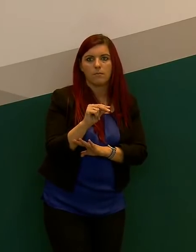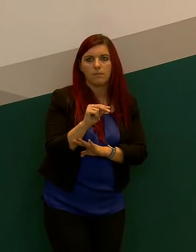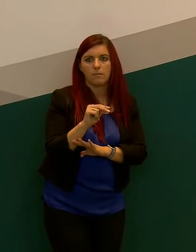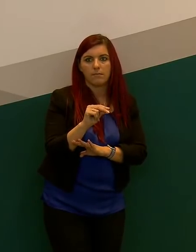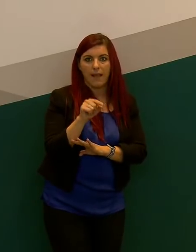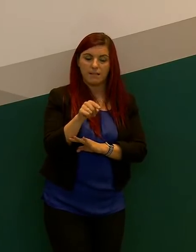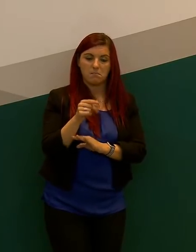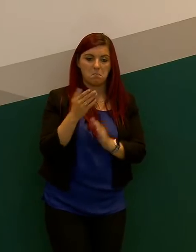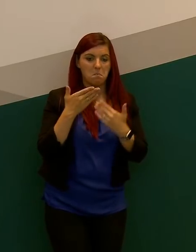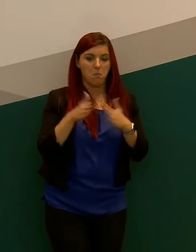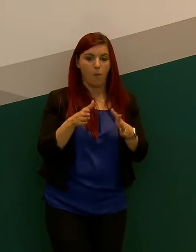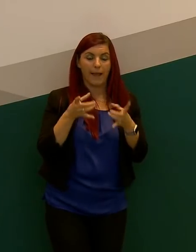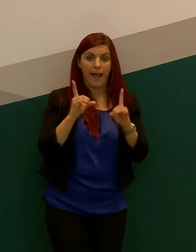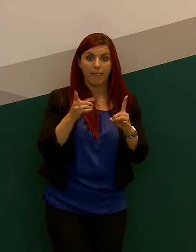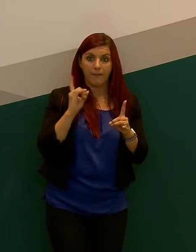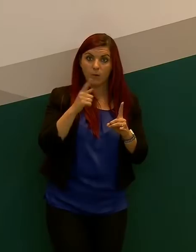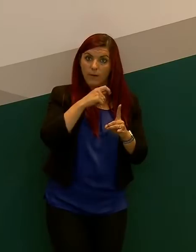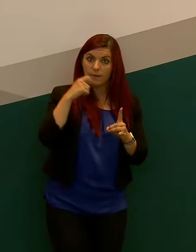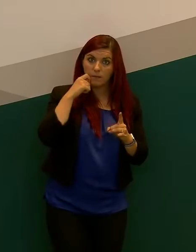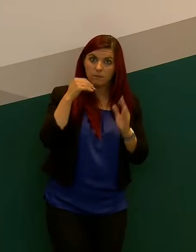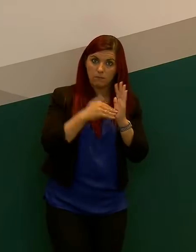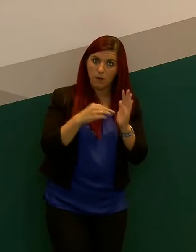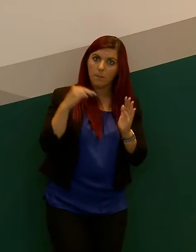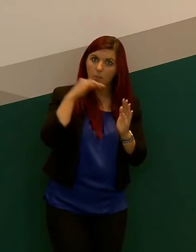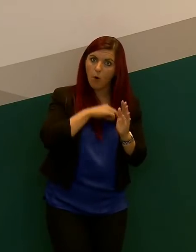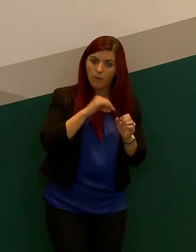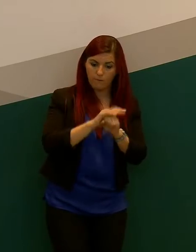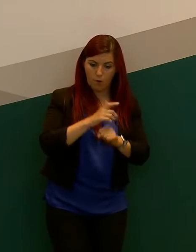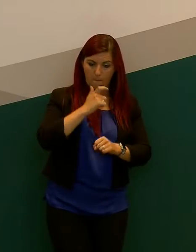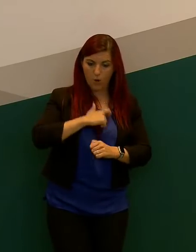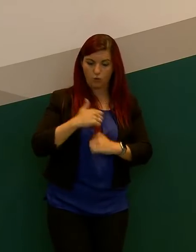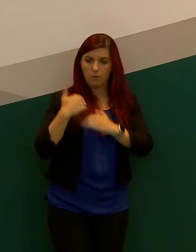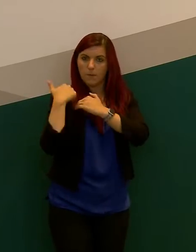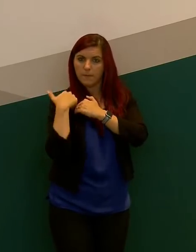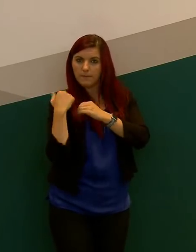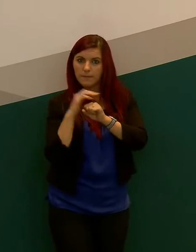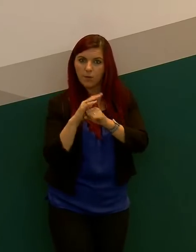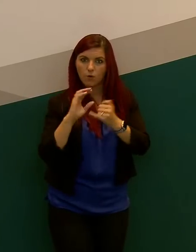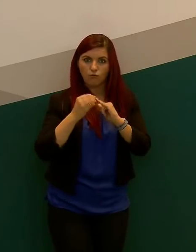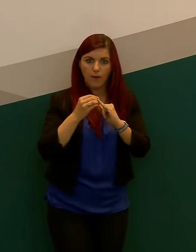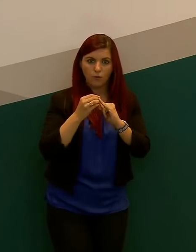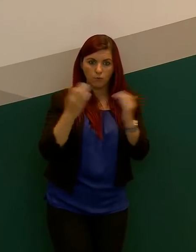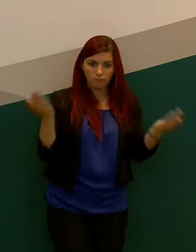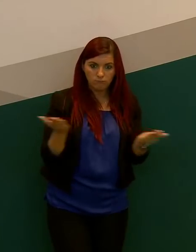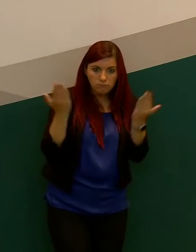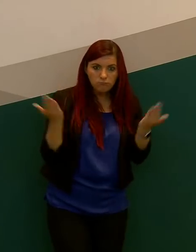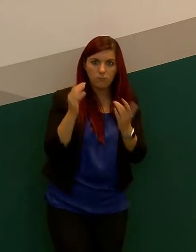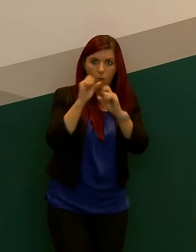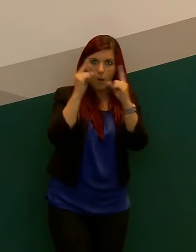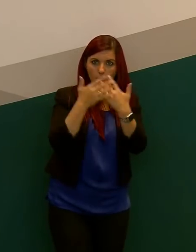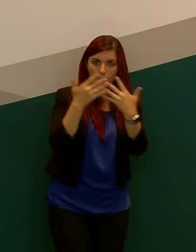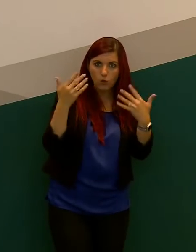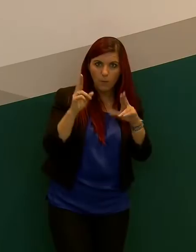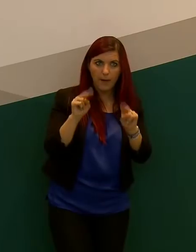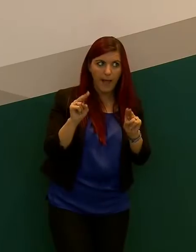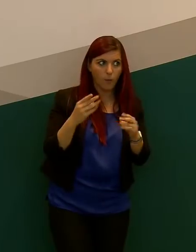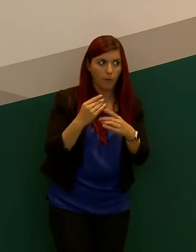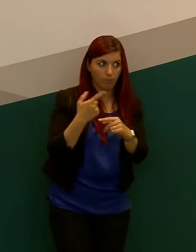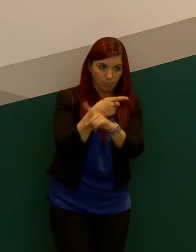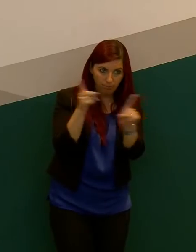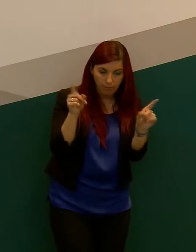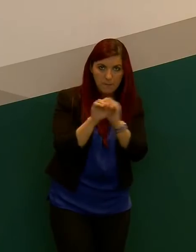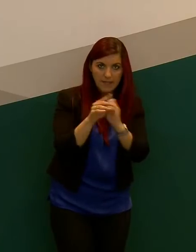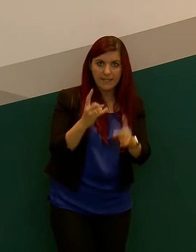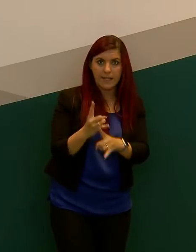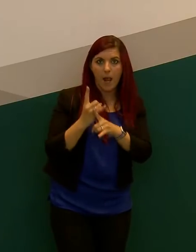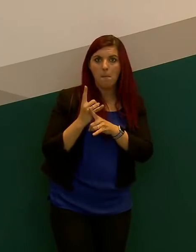advice. We've emphasised the importance of personal responsibility, tried to raise awareness in as much as we possibly can with your help, to